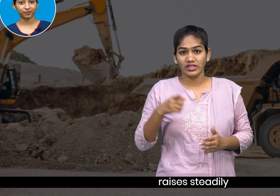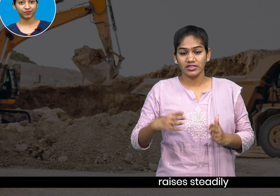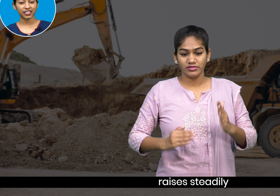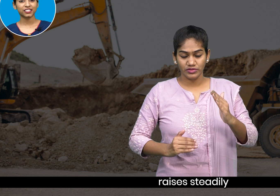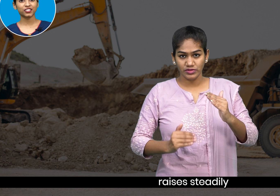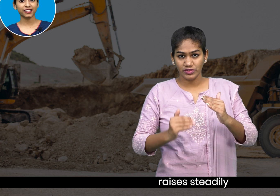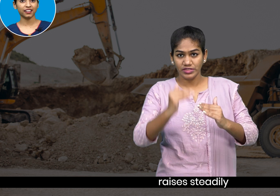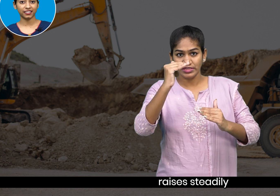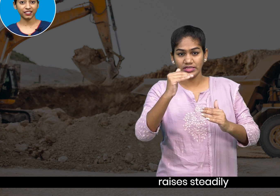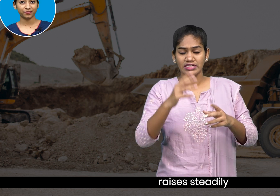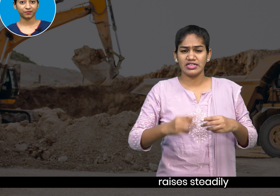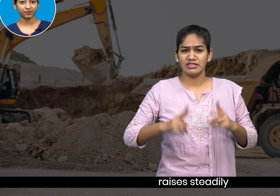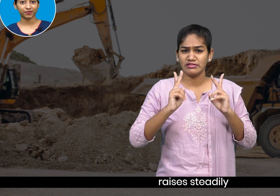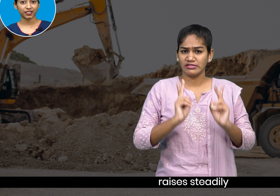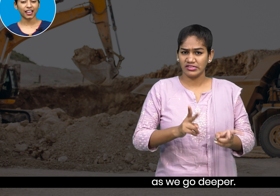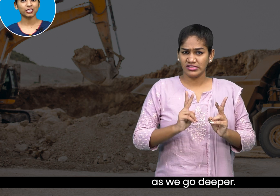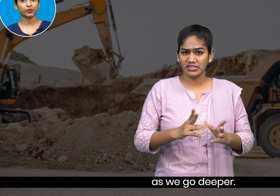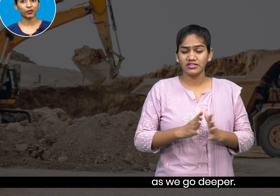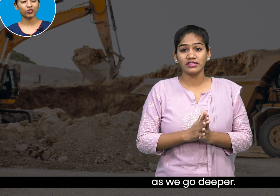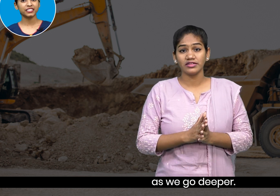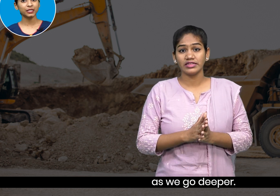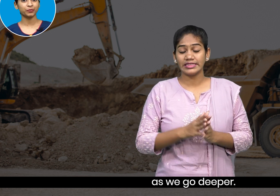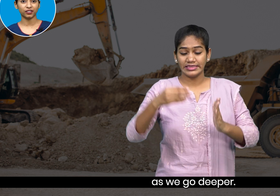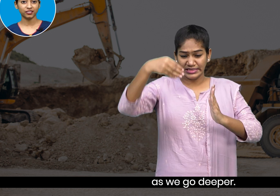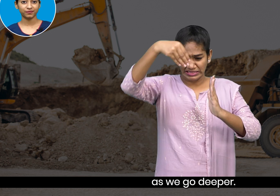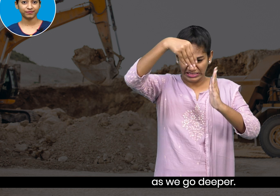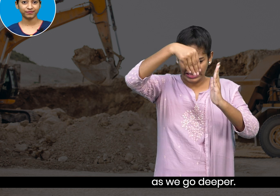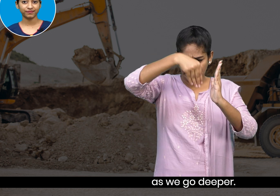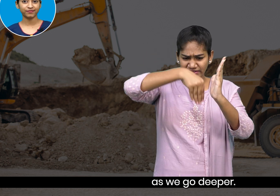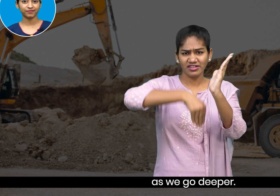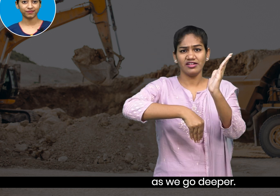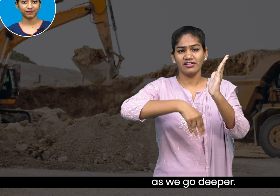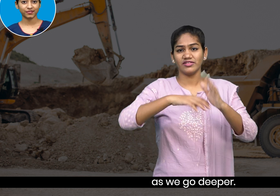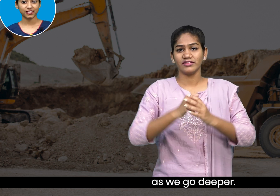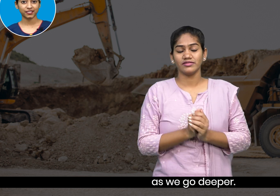rises steadily as we go deeper.